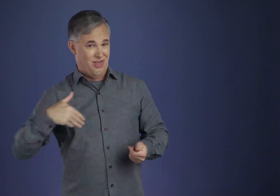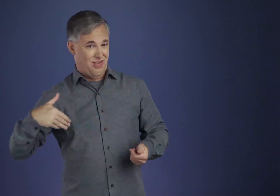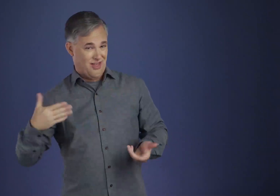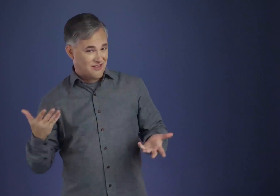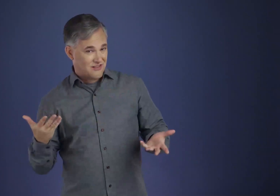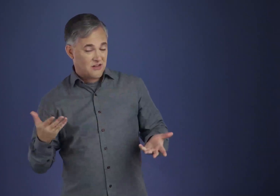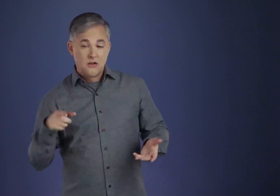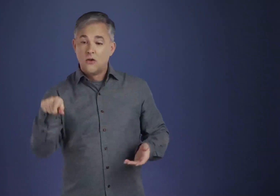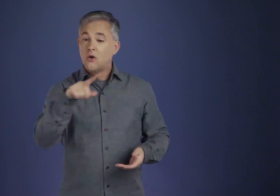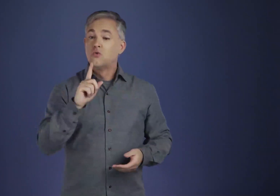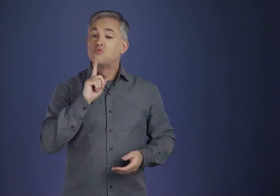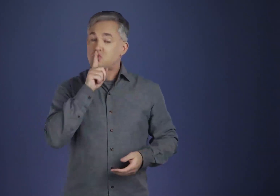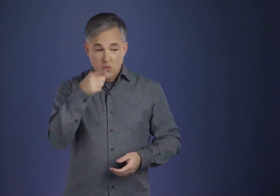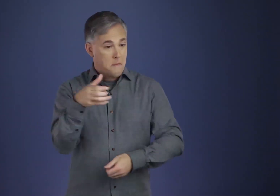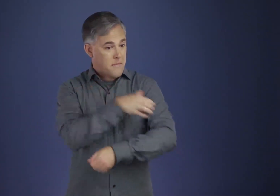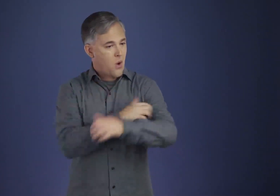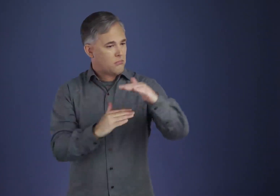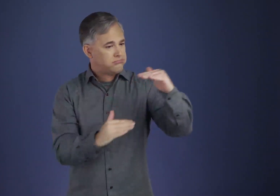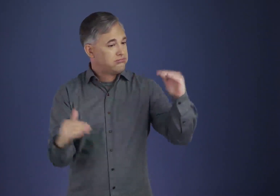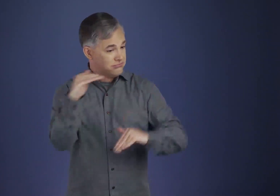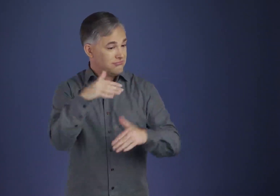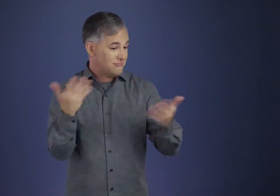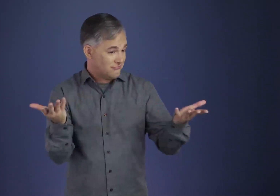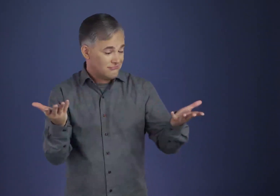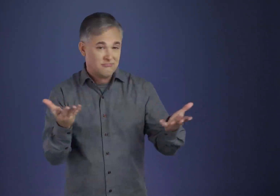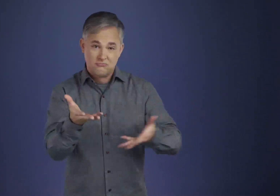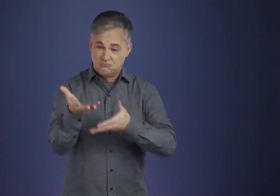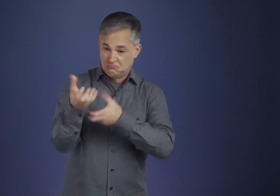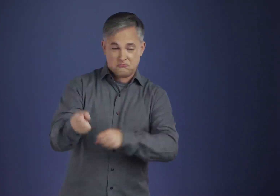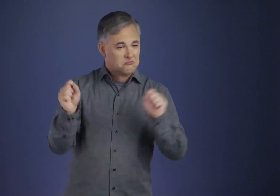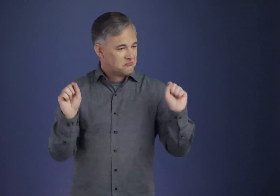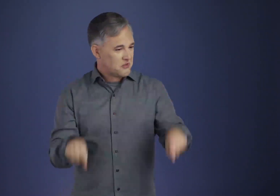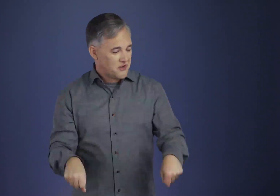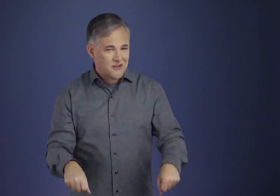you, who have not even come close to a solution.